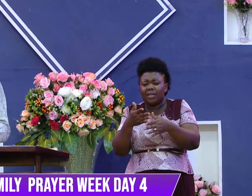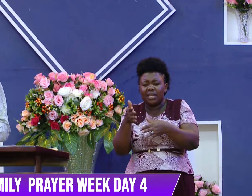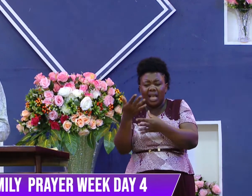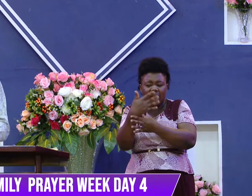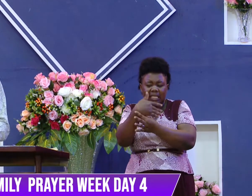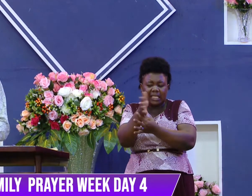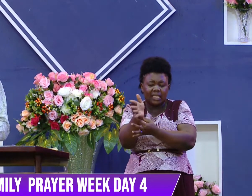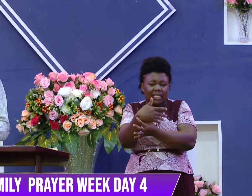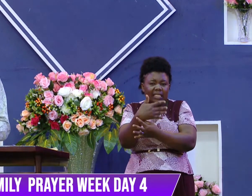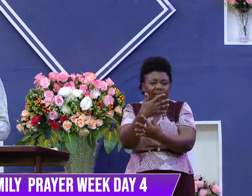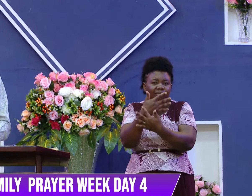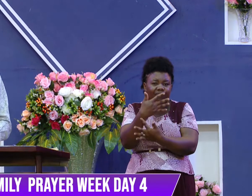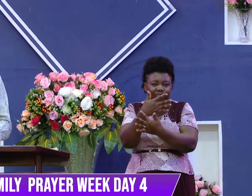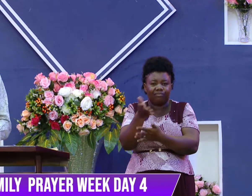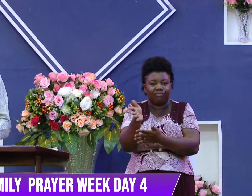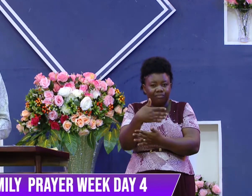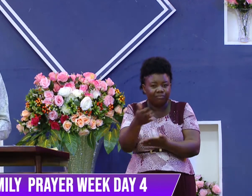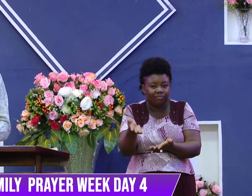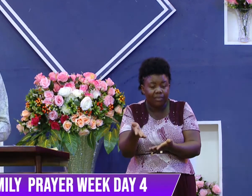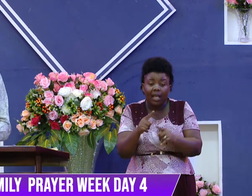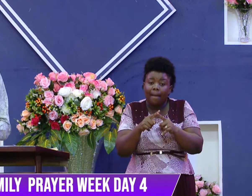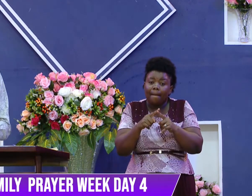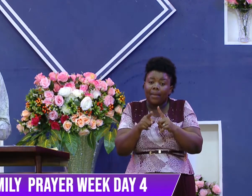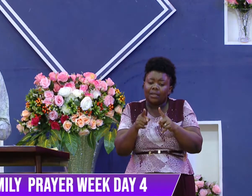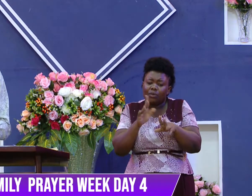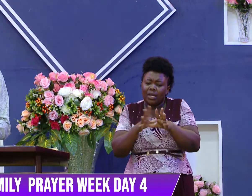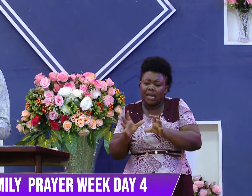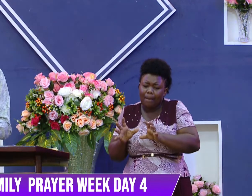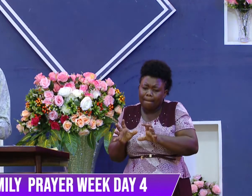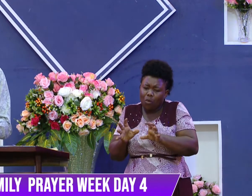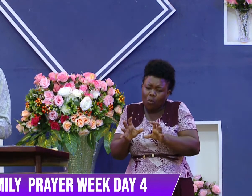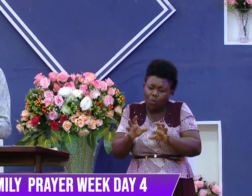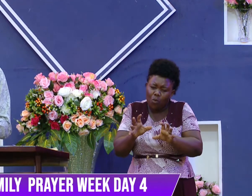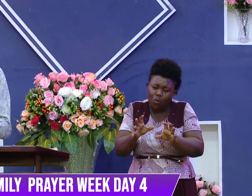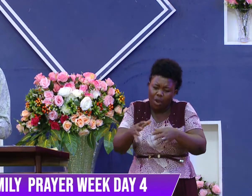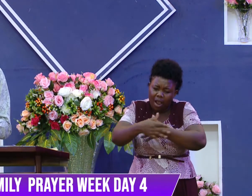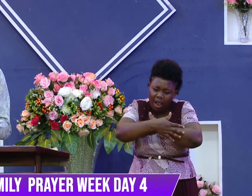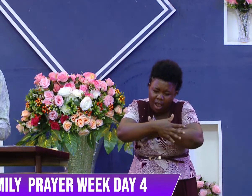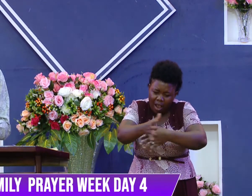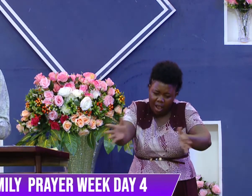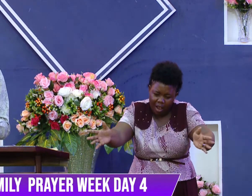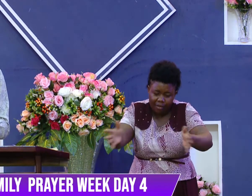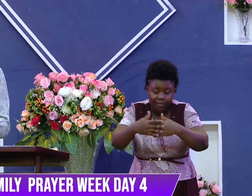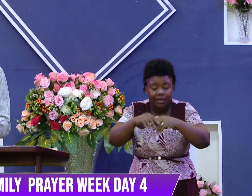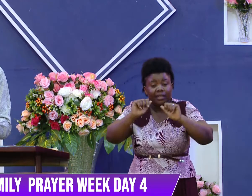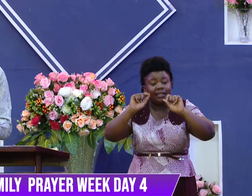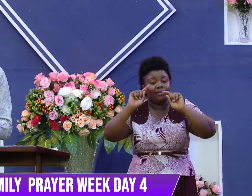But even though this gate had patterns onto it, but when they are pushing this